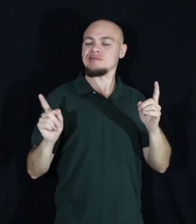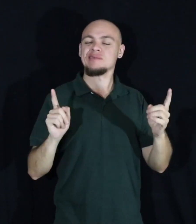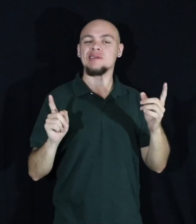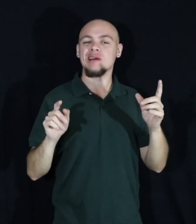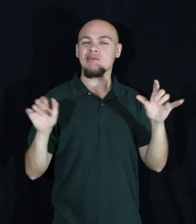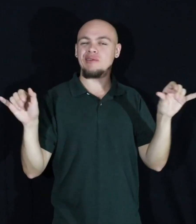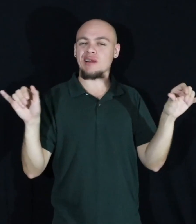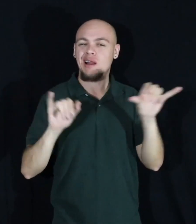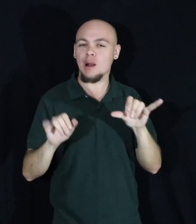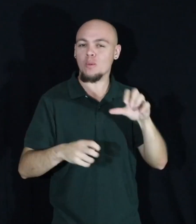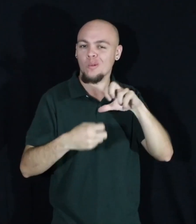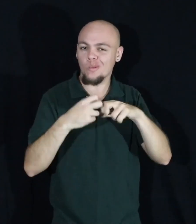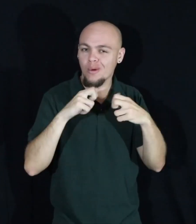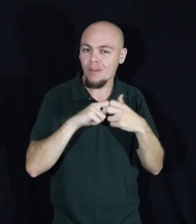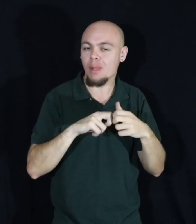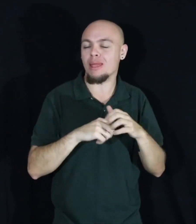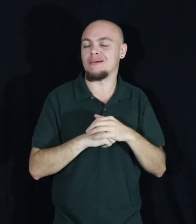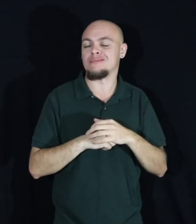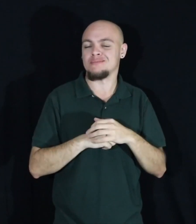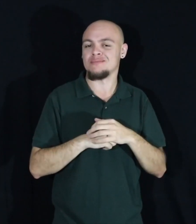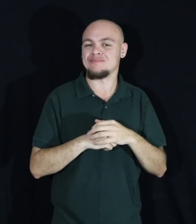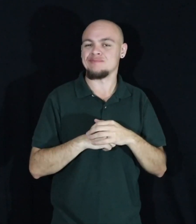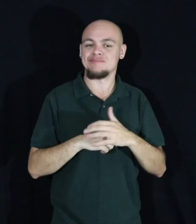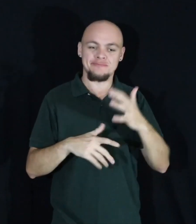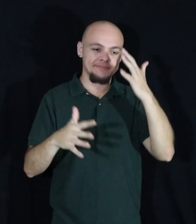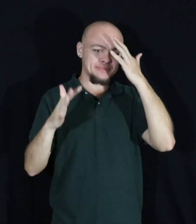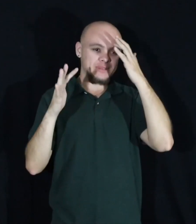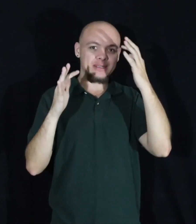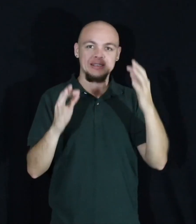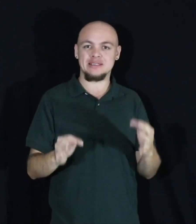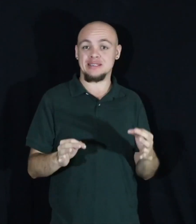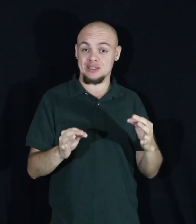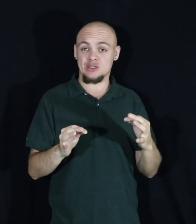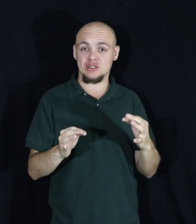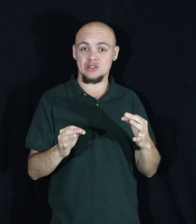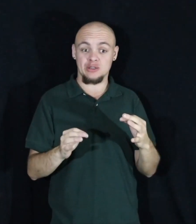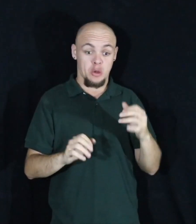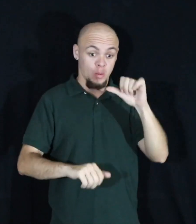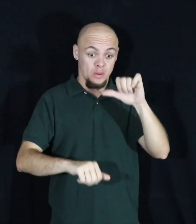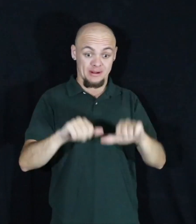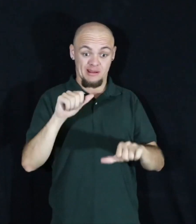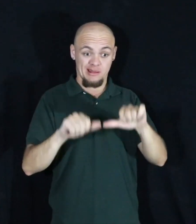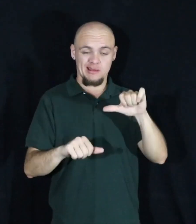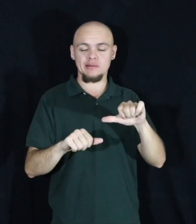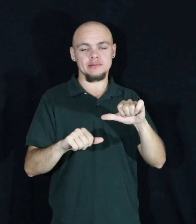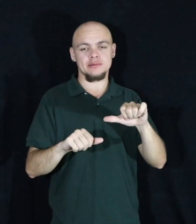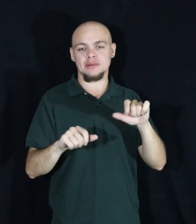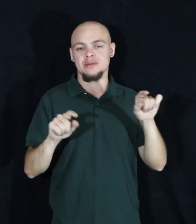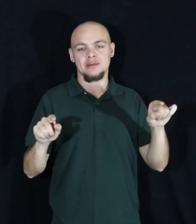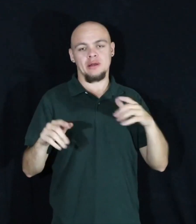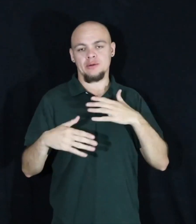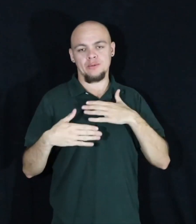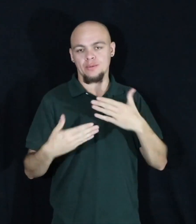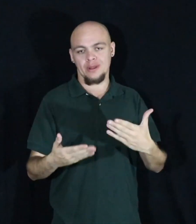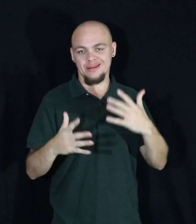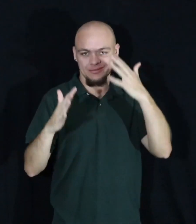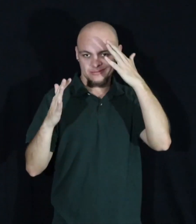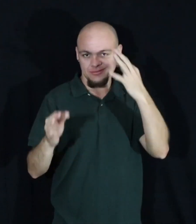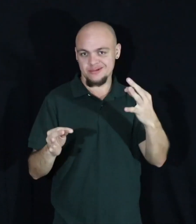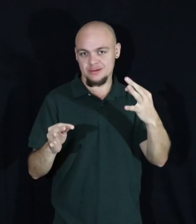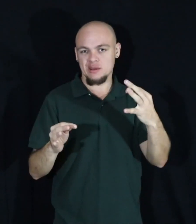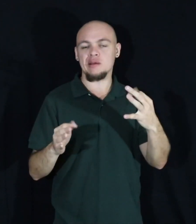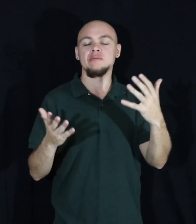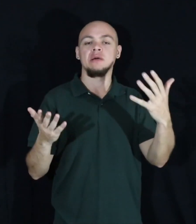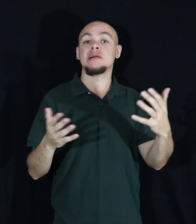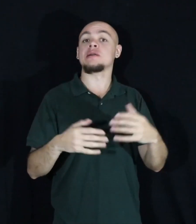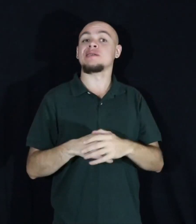common, an unwillingness to make decisions in the face of uncertainty. But in this world of